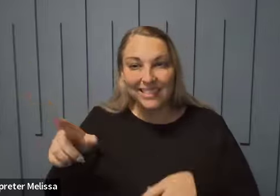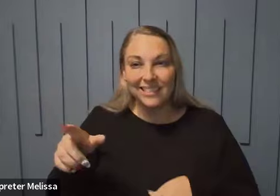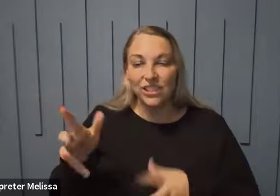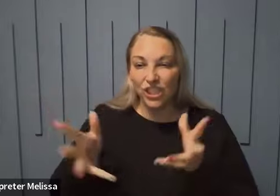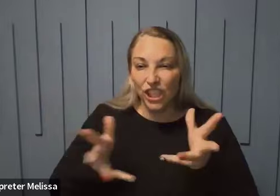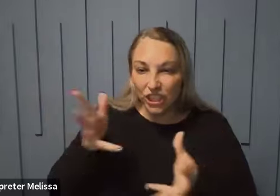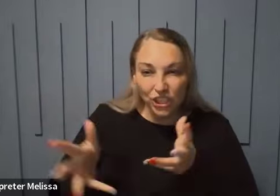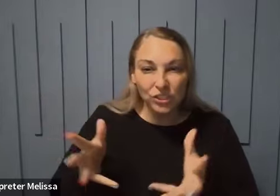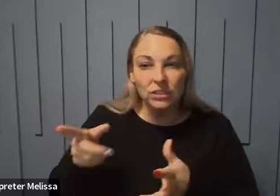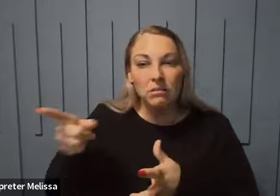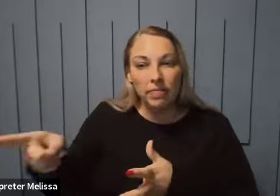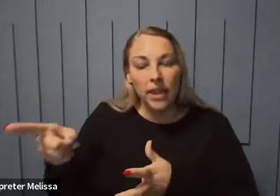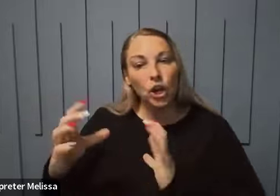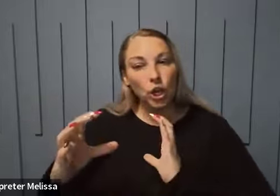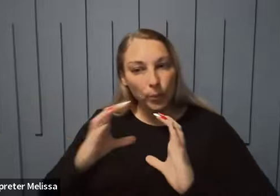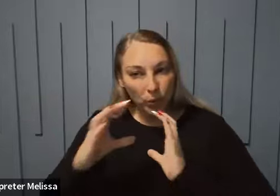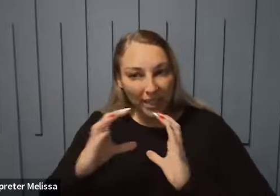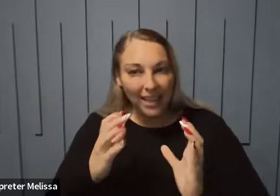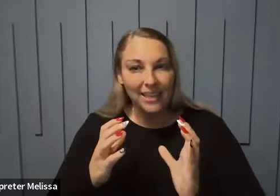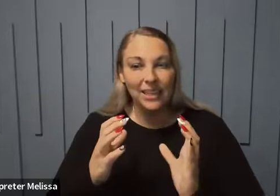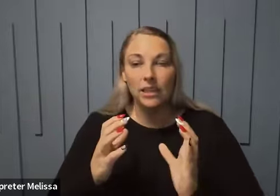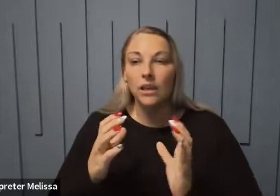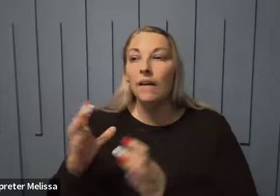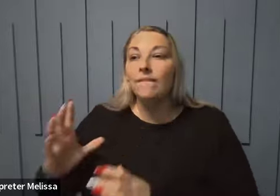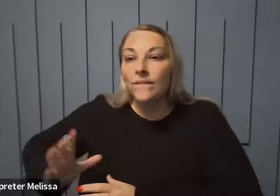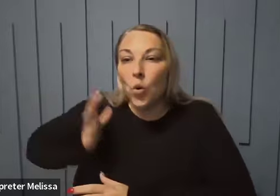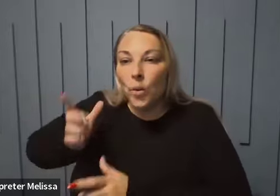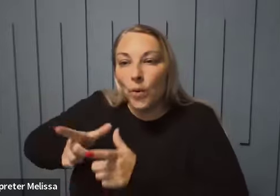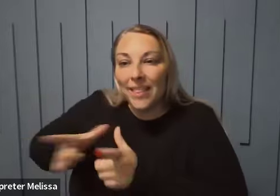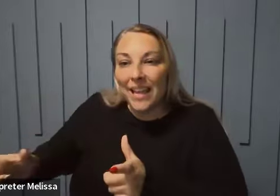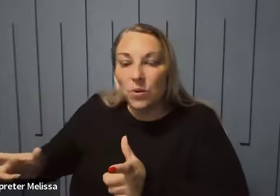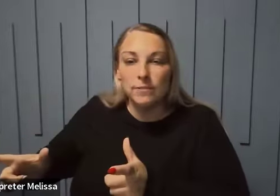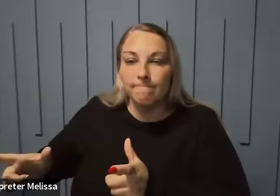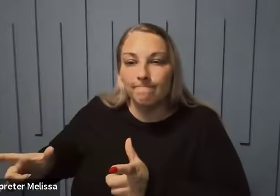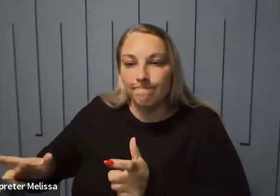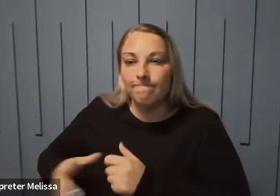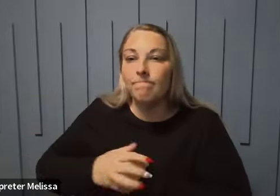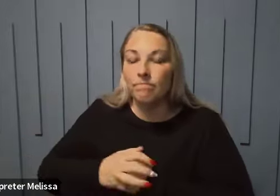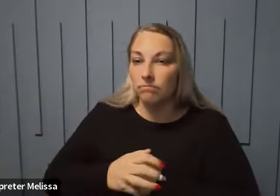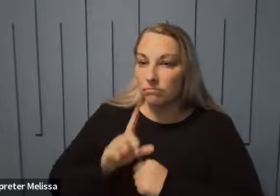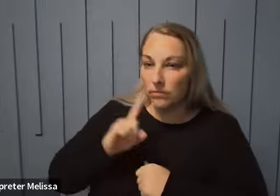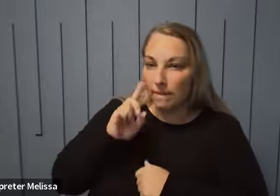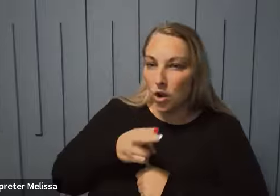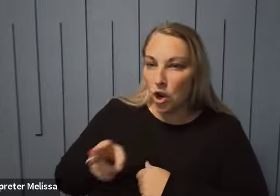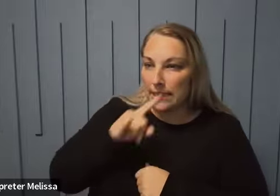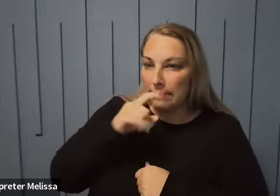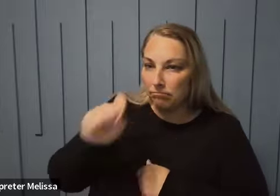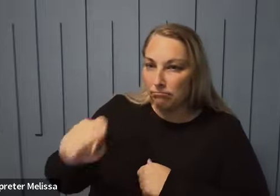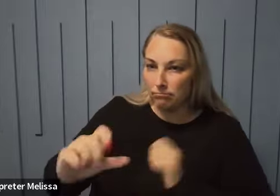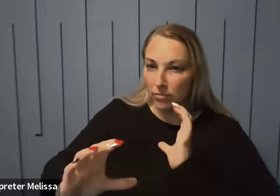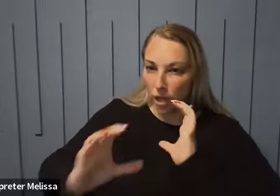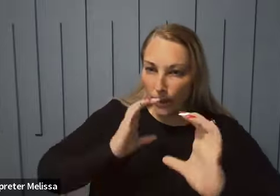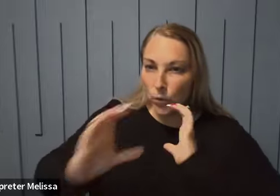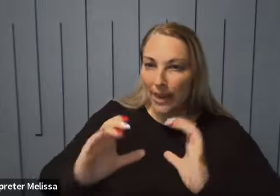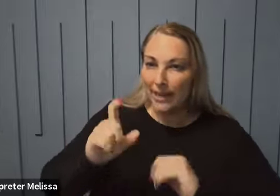lot of gesturing, but a lot of formal language. So we do have a lot of deaf and hard of hearing kids who are capable of communicating their wants